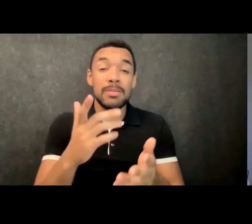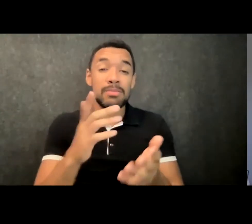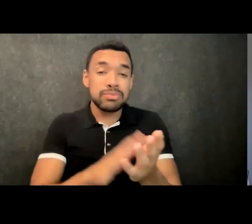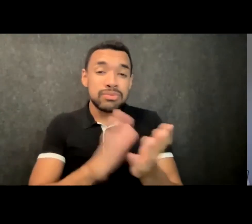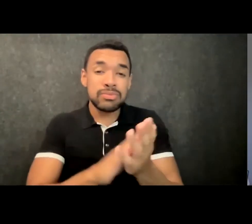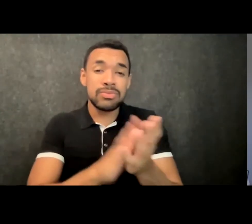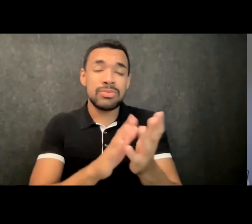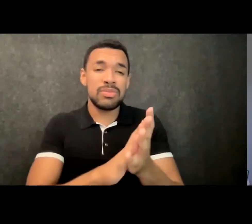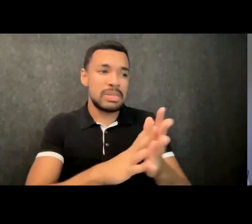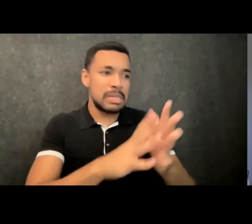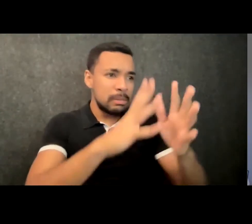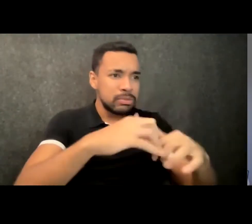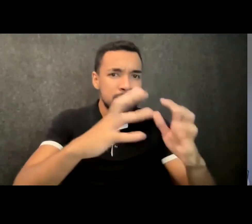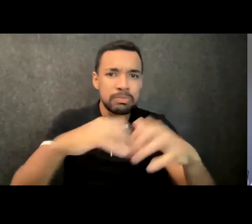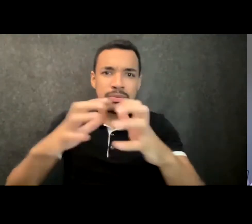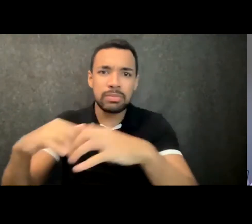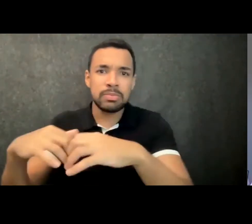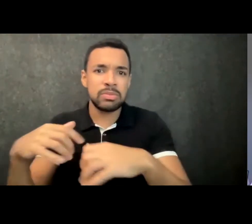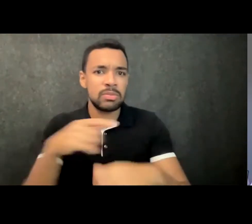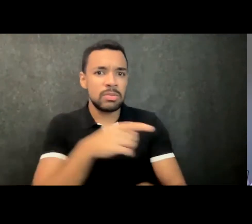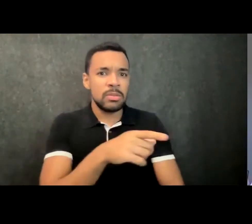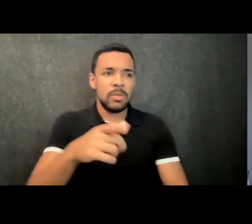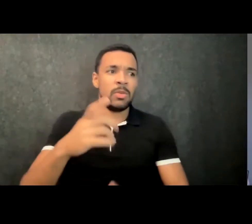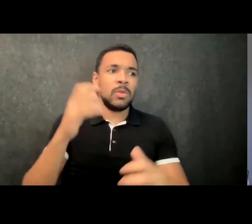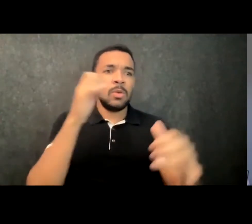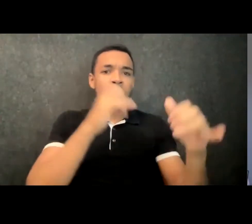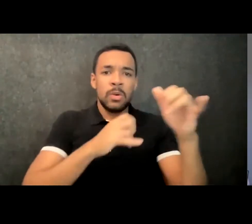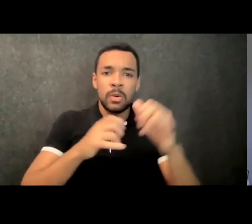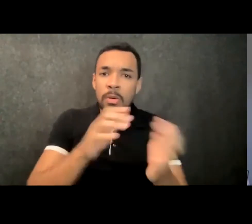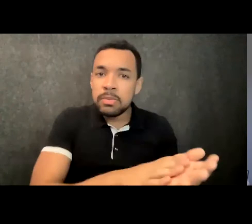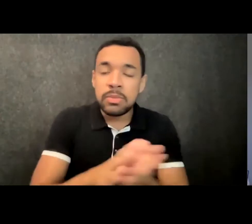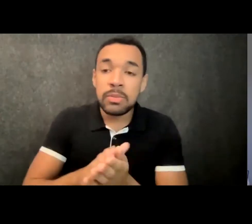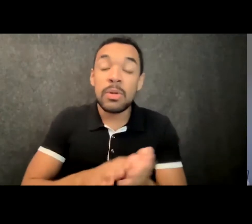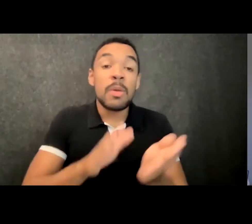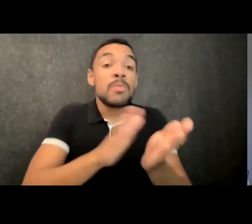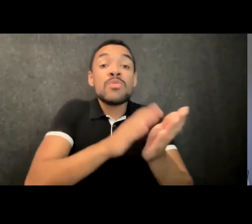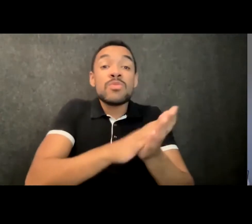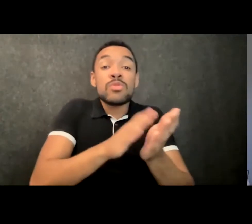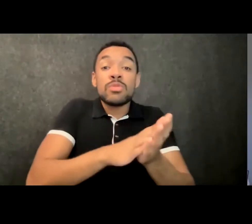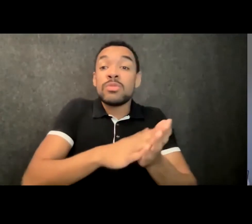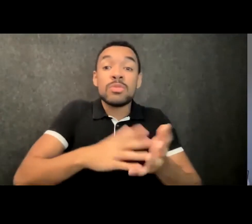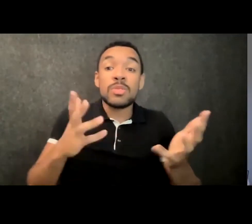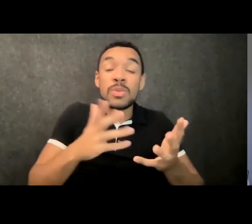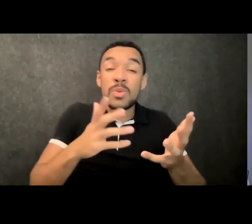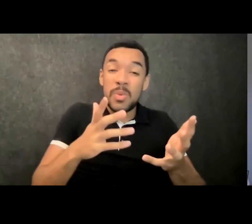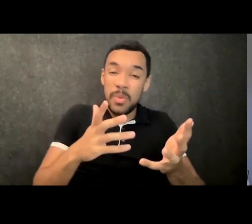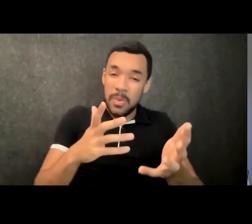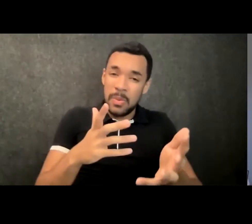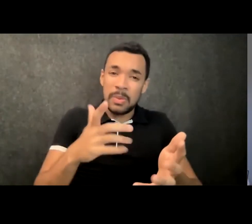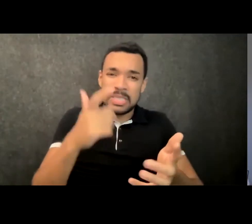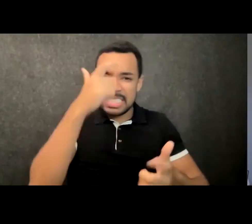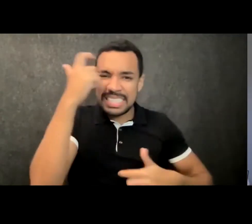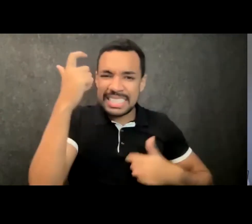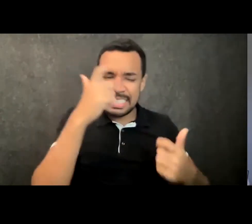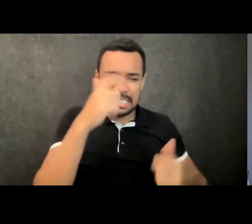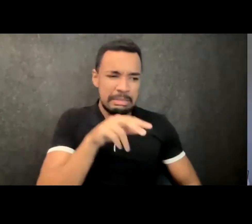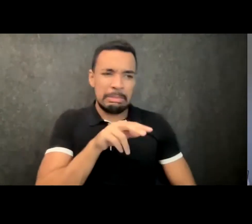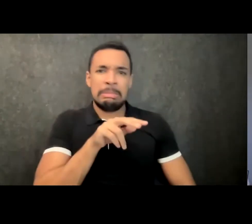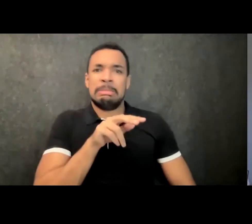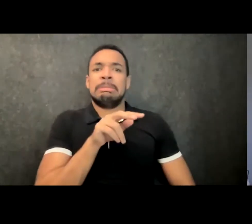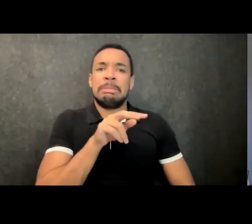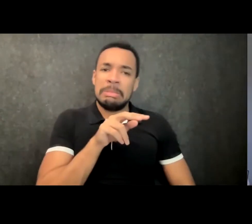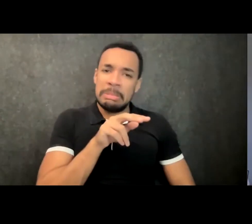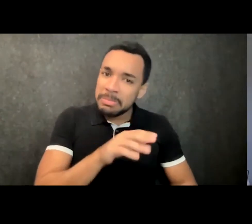fingertips. Praise be to the sideshow and skid marks tires burn and singe. Praise be to